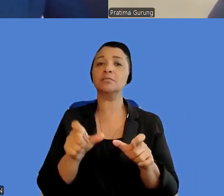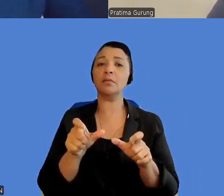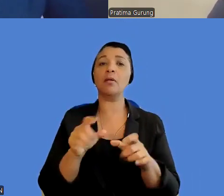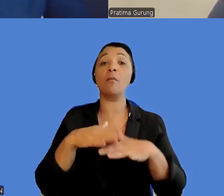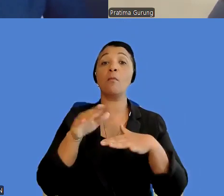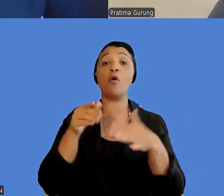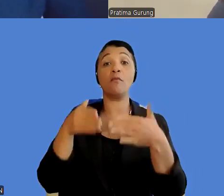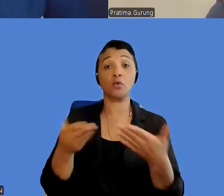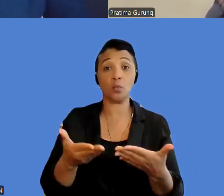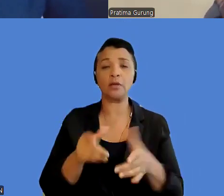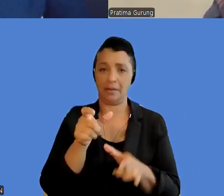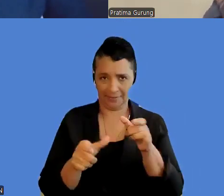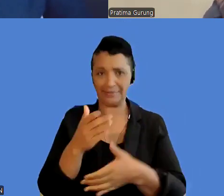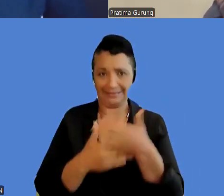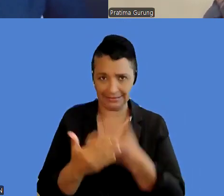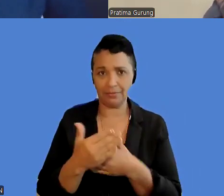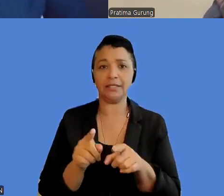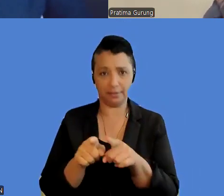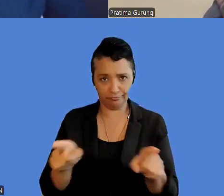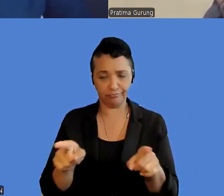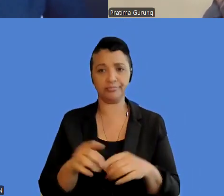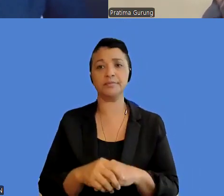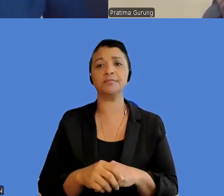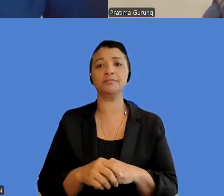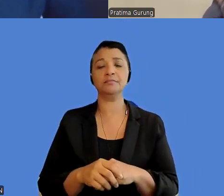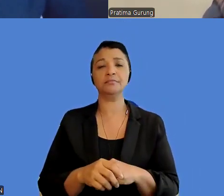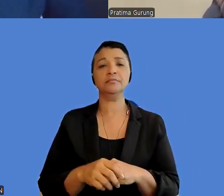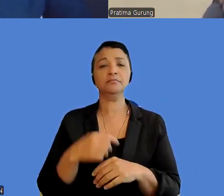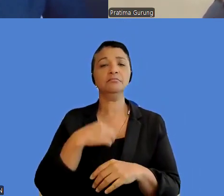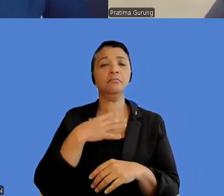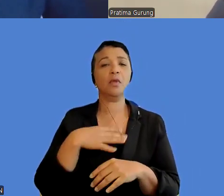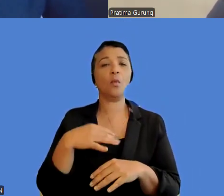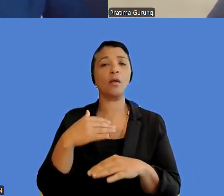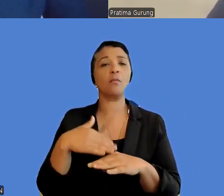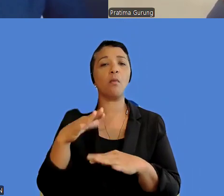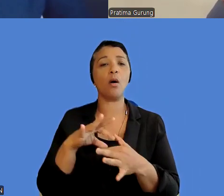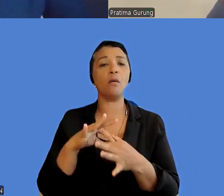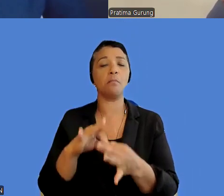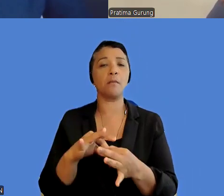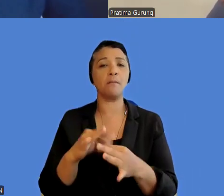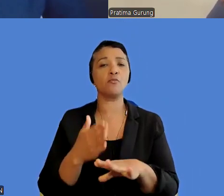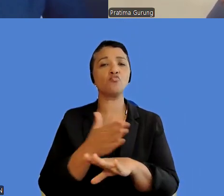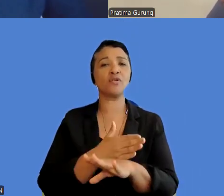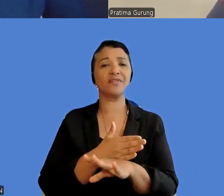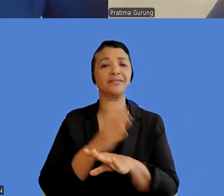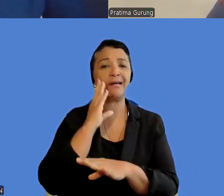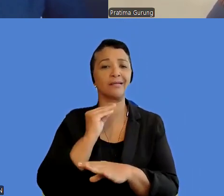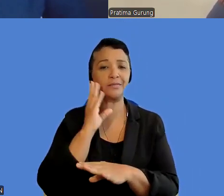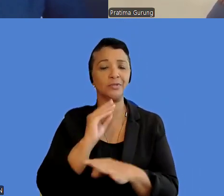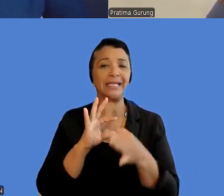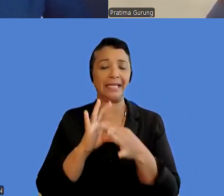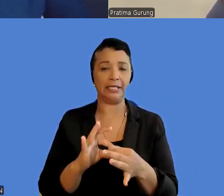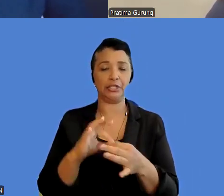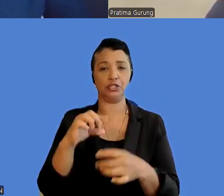disabilities. So for me, I will just highlight about some of my past experience being part of the GDS,